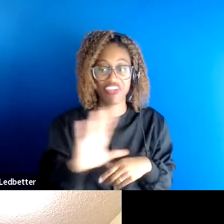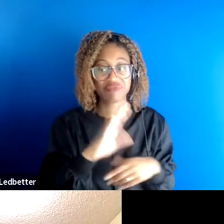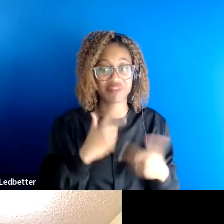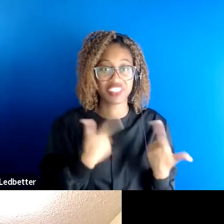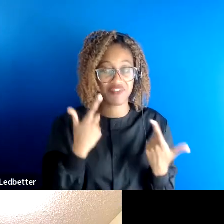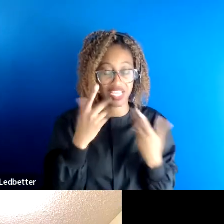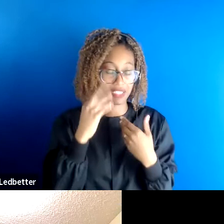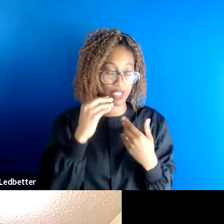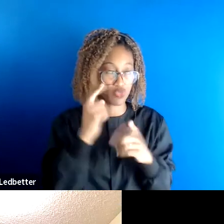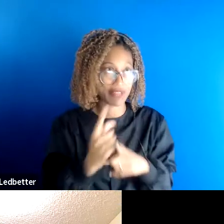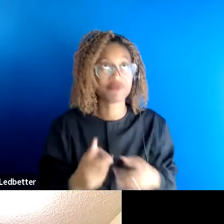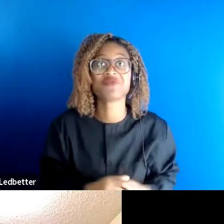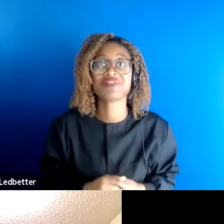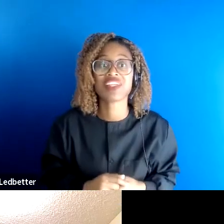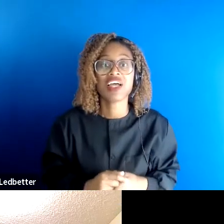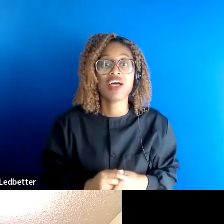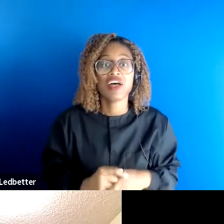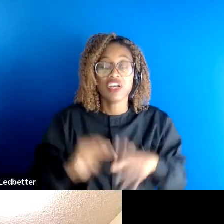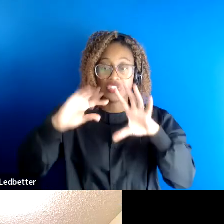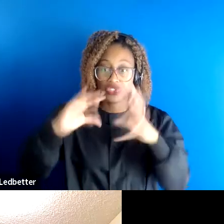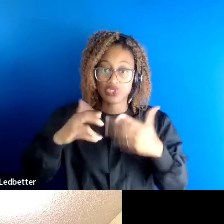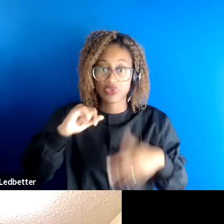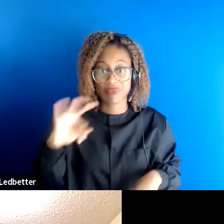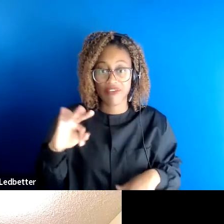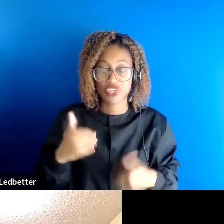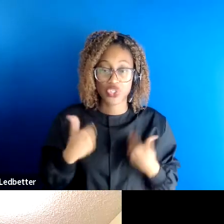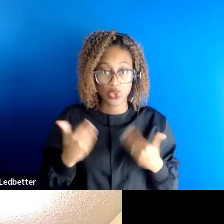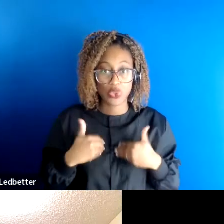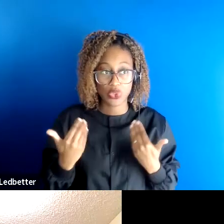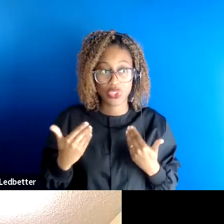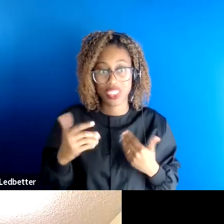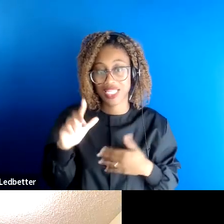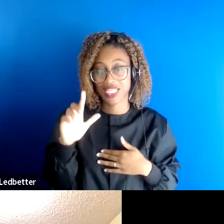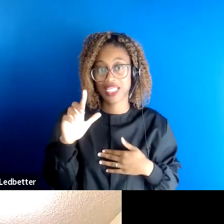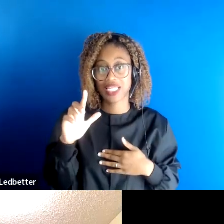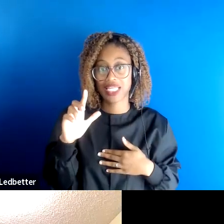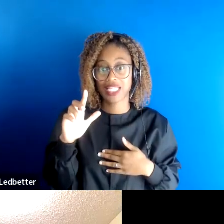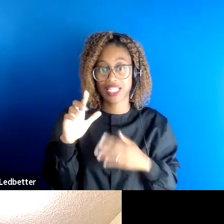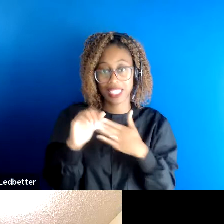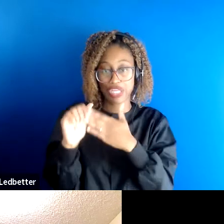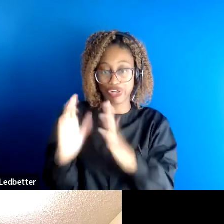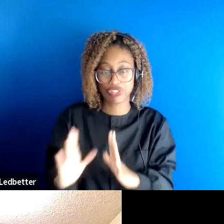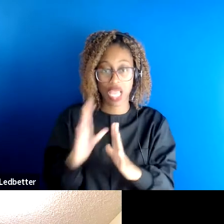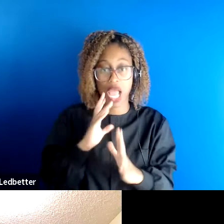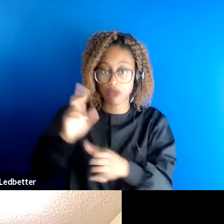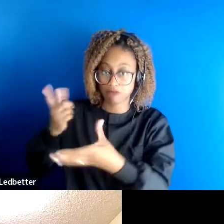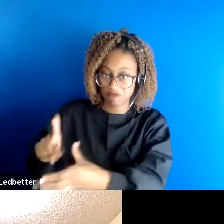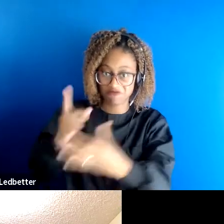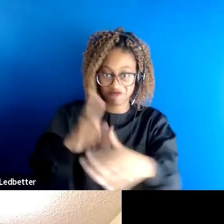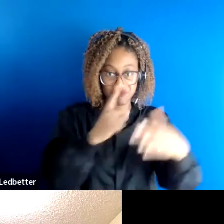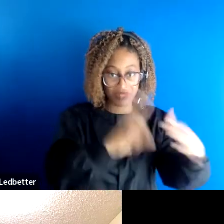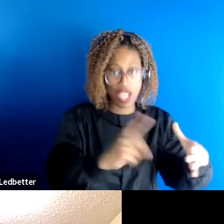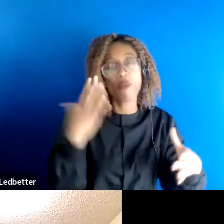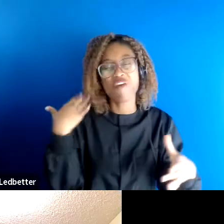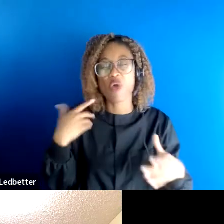And there was a group of youth leaders, and I went around to these different groups. This is one of the 4 times we could be in